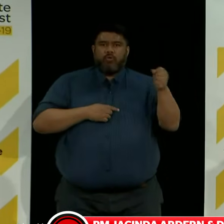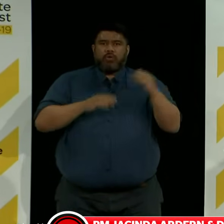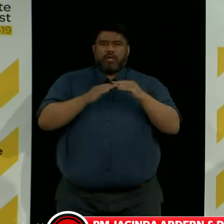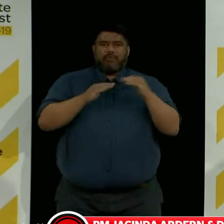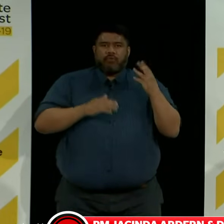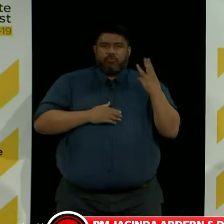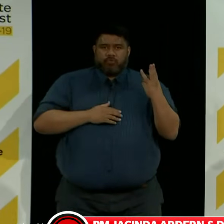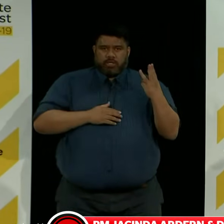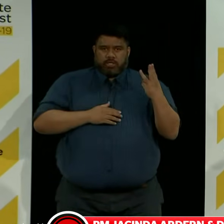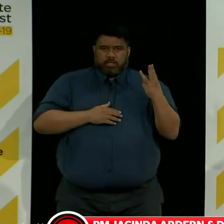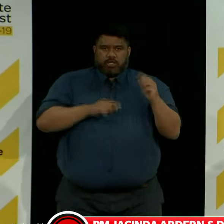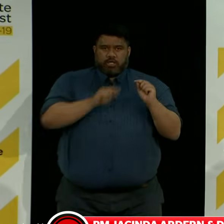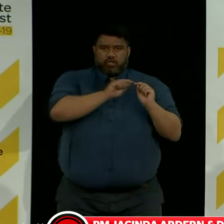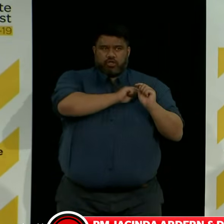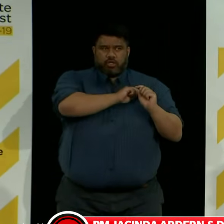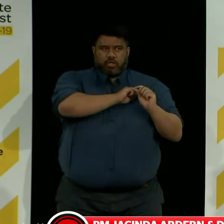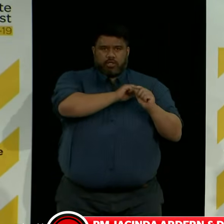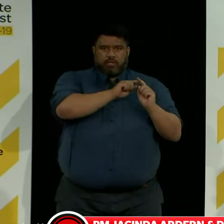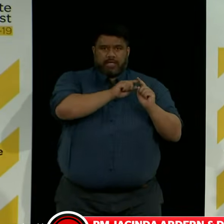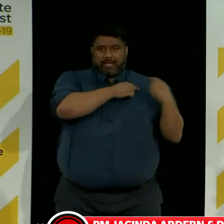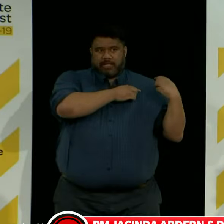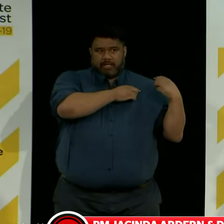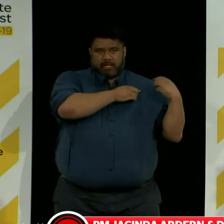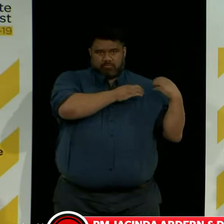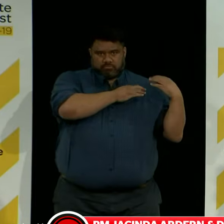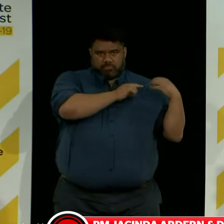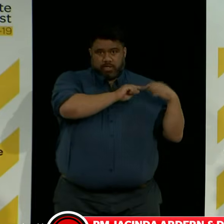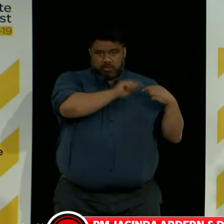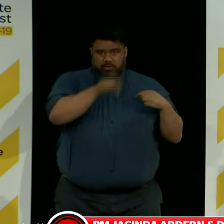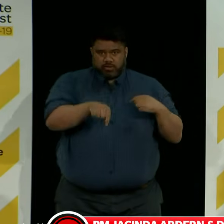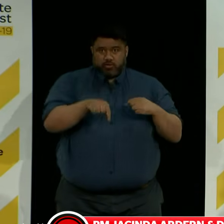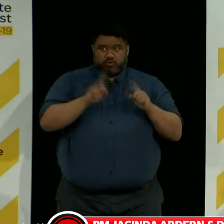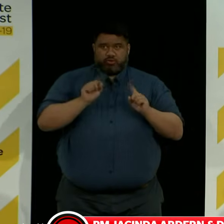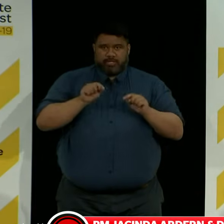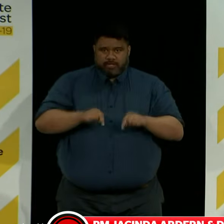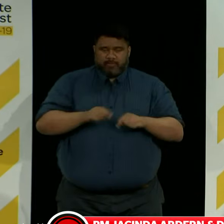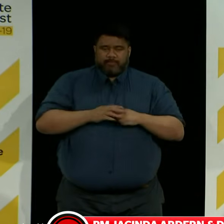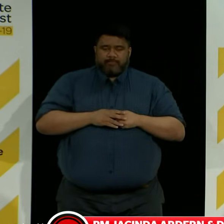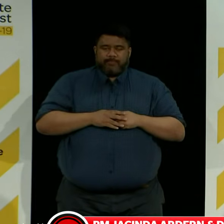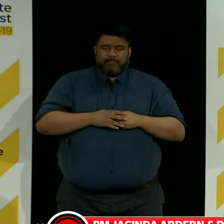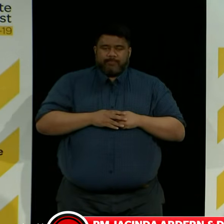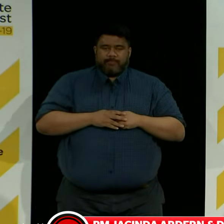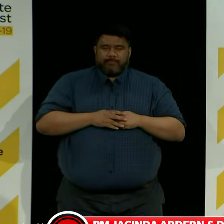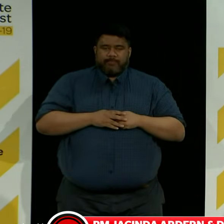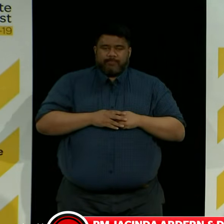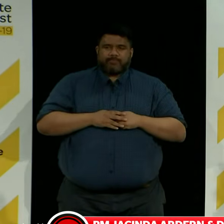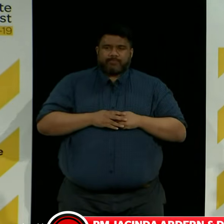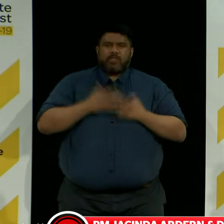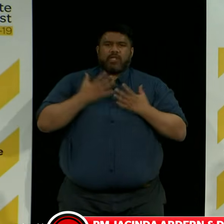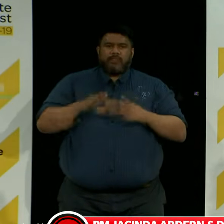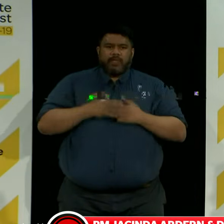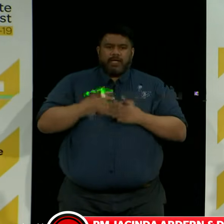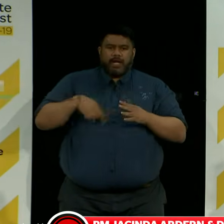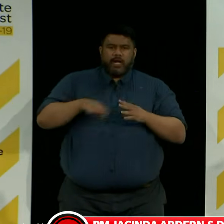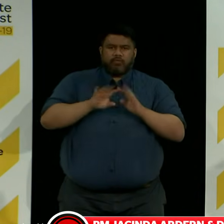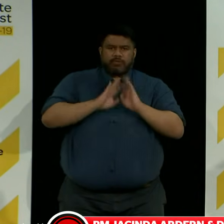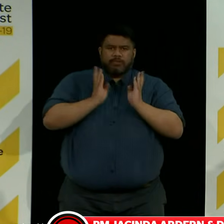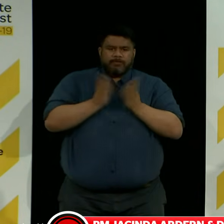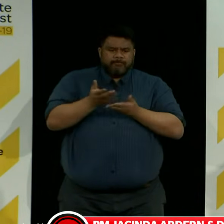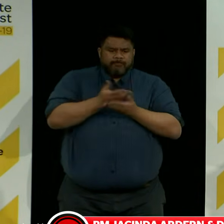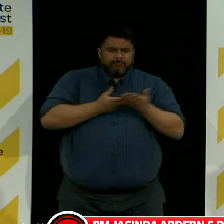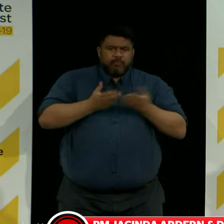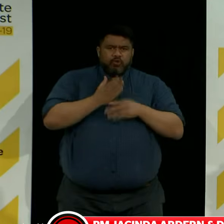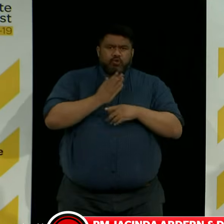3 through to today. And the team's then done quite a bit of work elaborating really this sort of